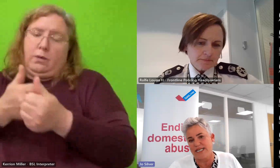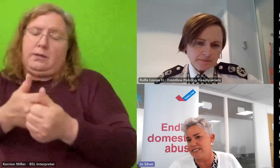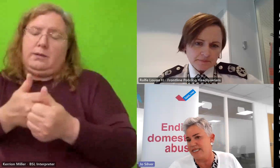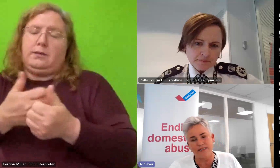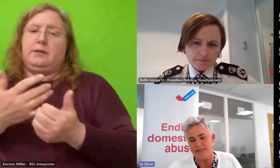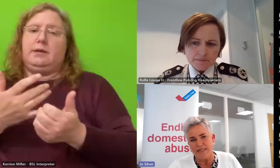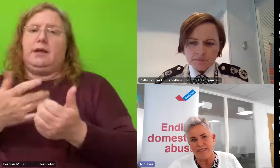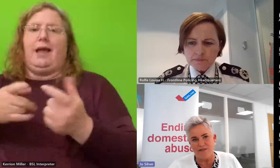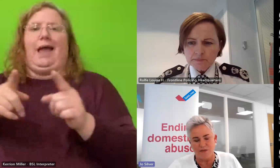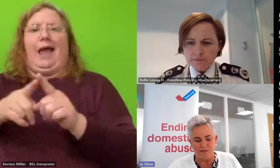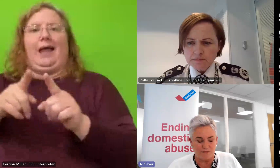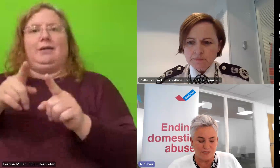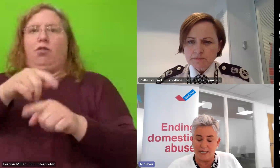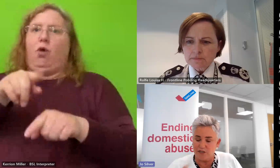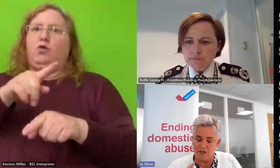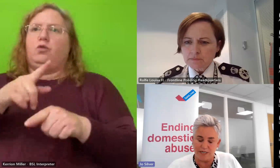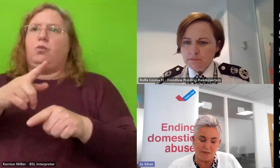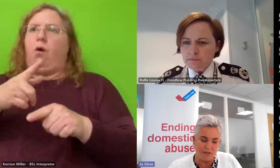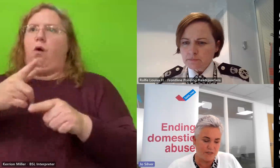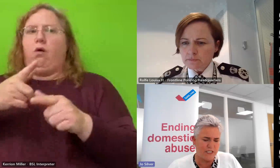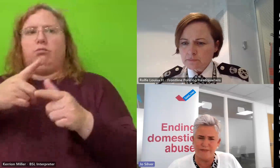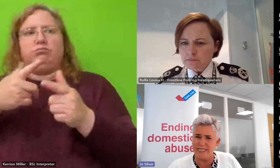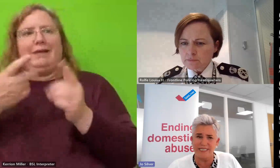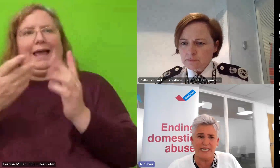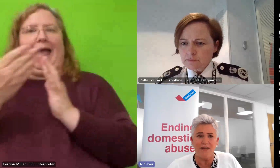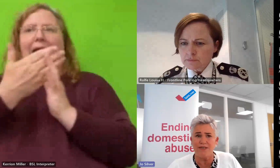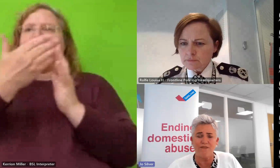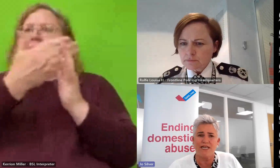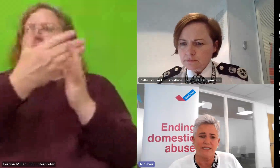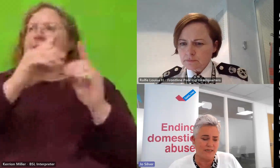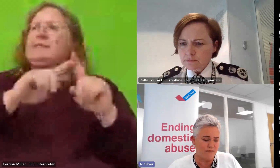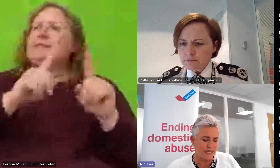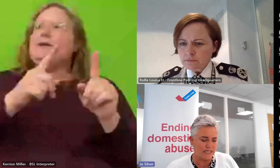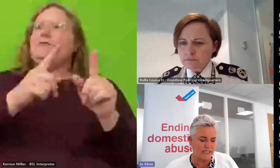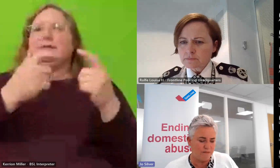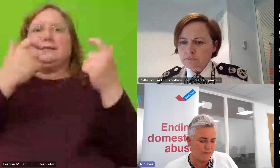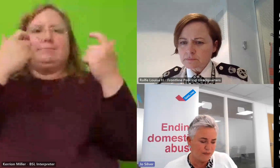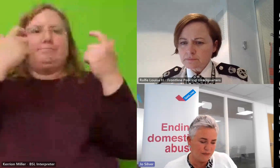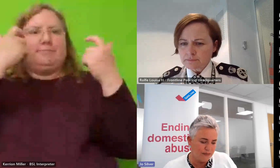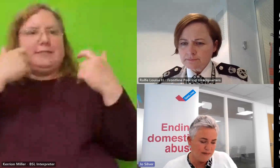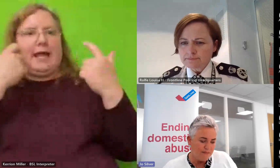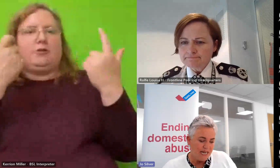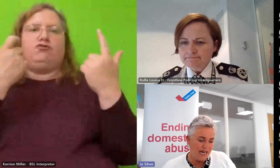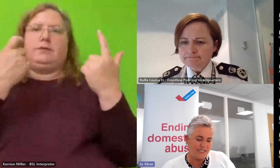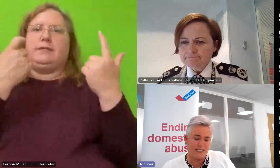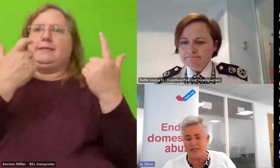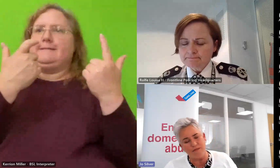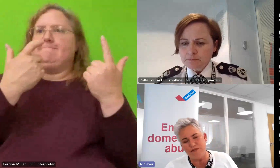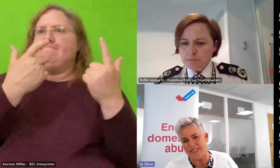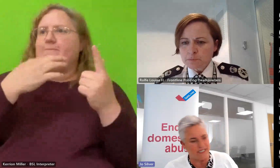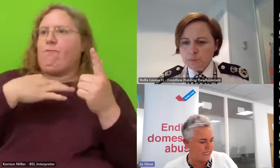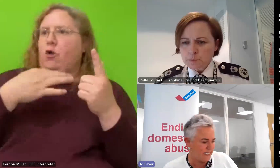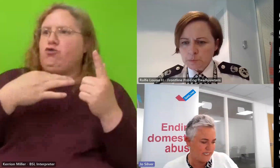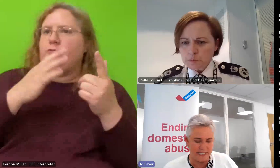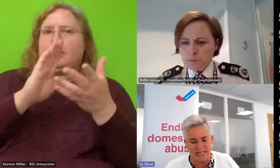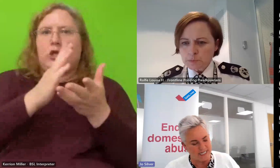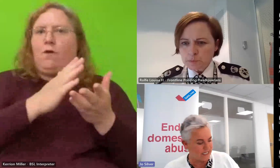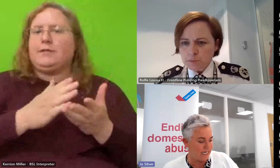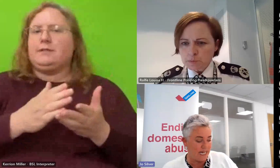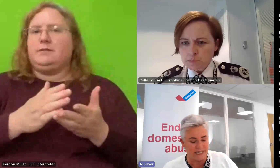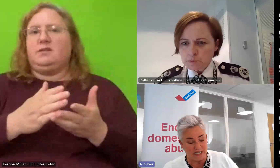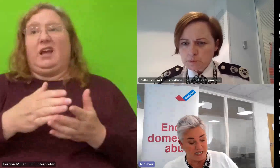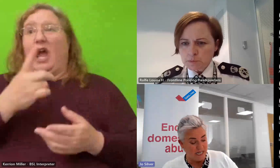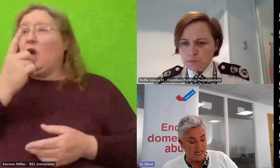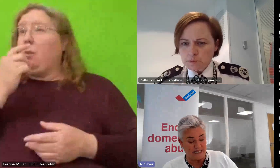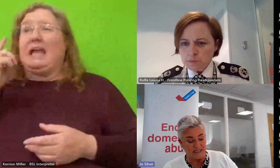locally accessing different statutory and voluntary services, even if that's something as simple as a community centre that